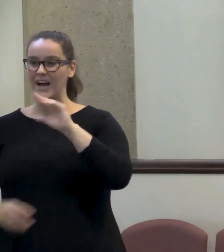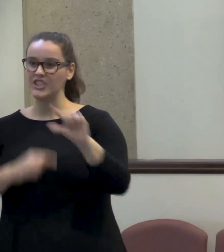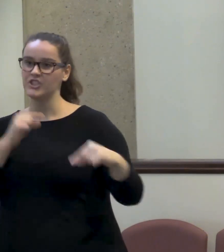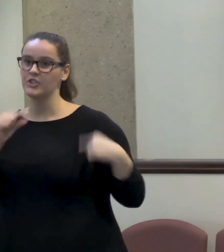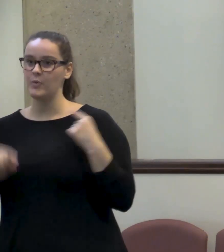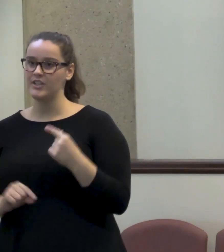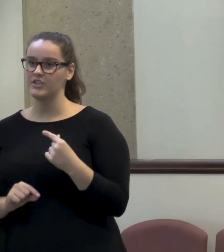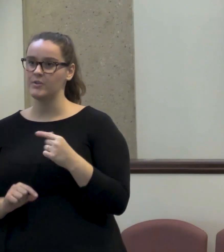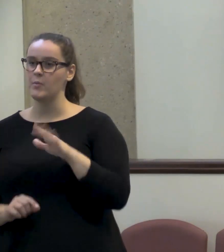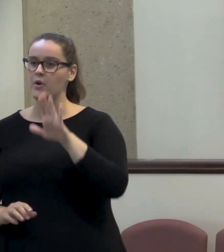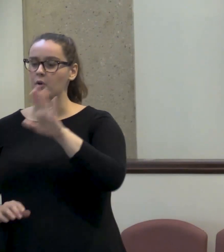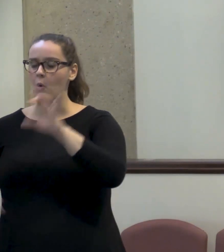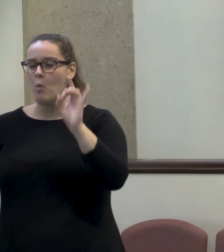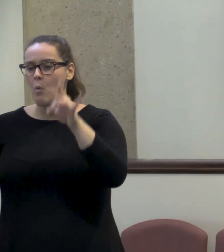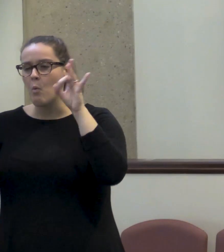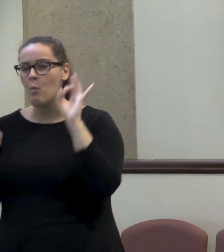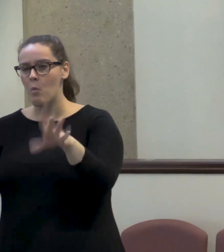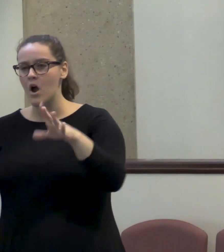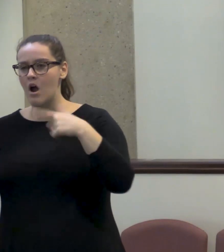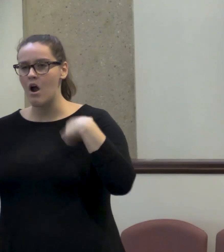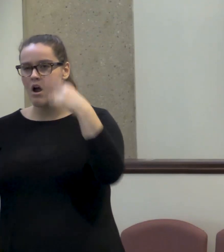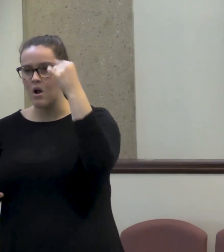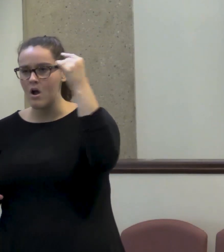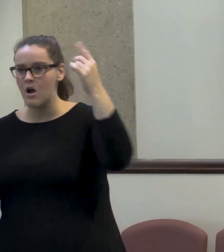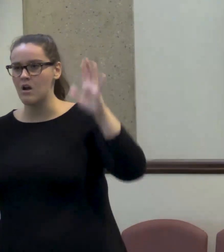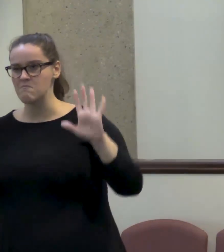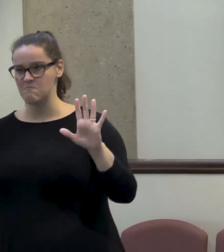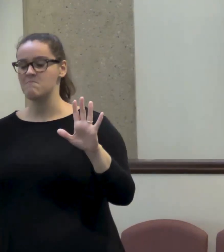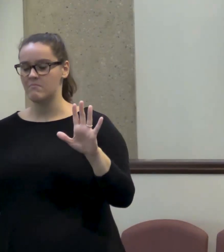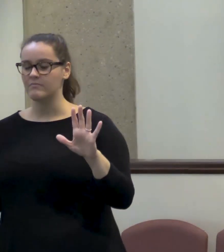your worst nightmare.